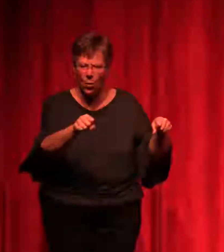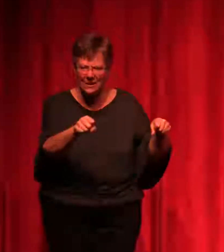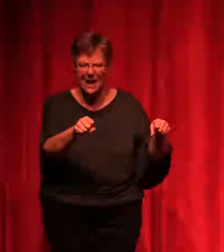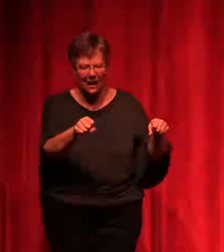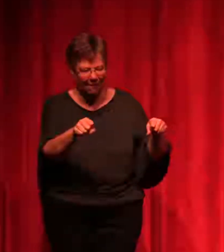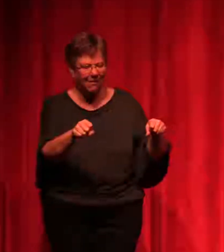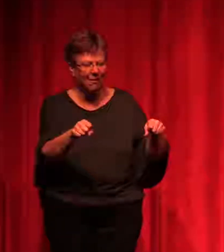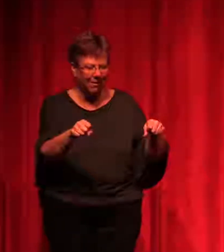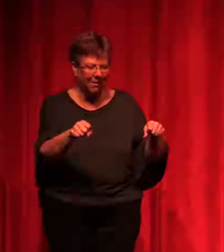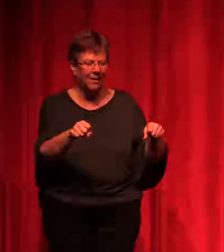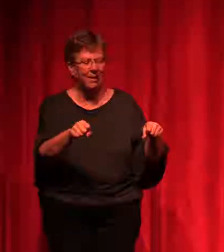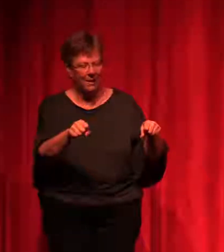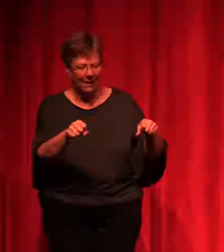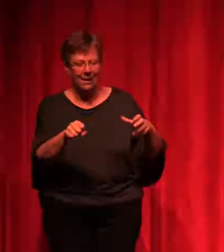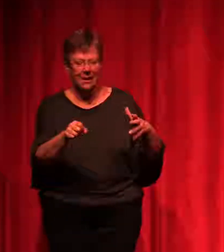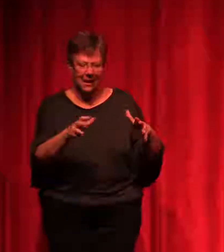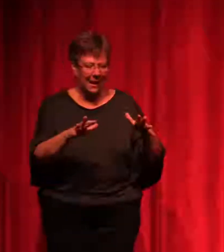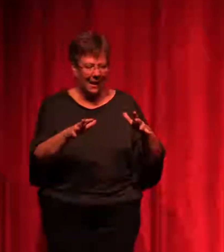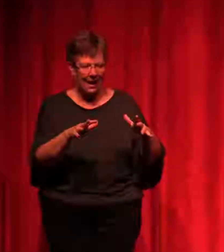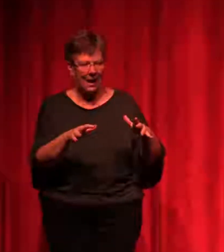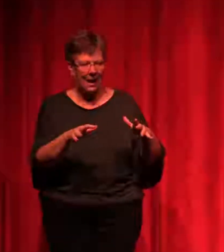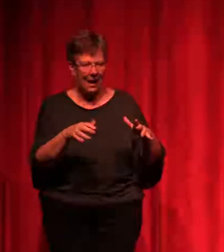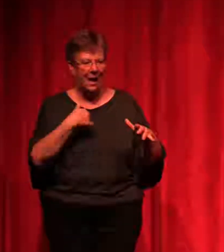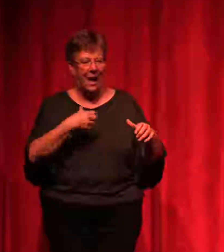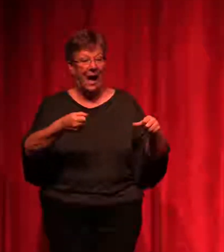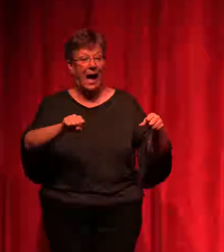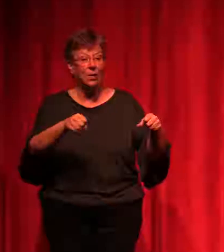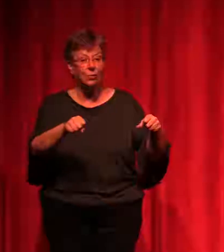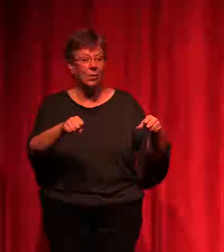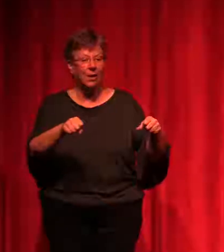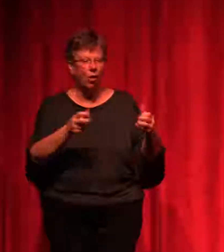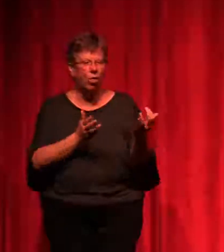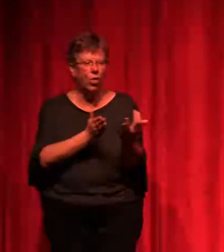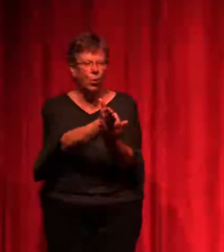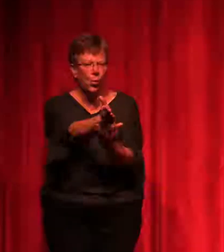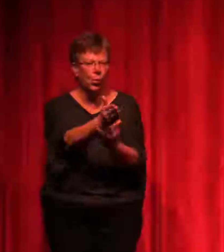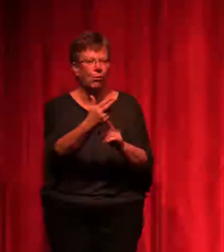took it up there and I rode it up the ramp, and I drove it right through the hotel door.